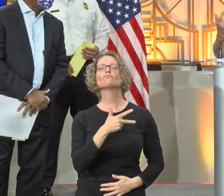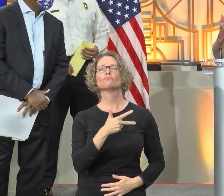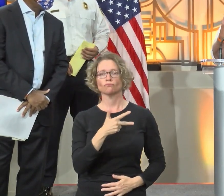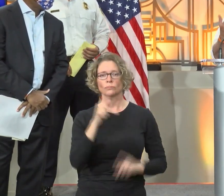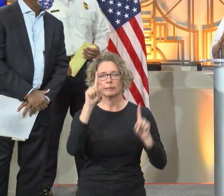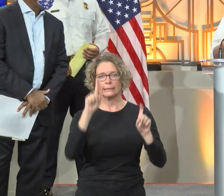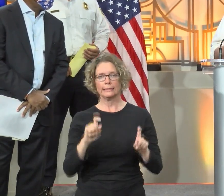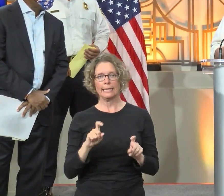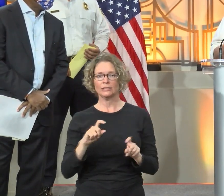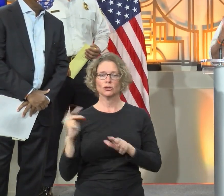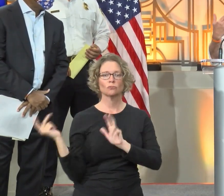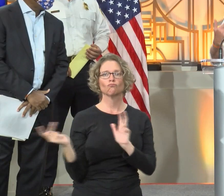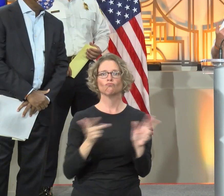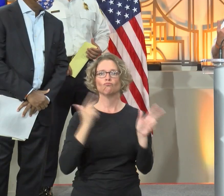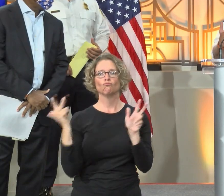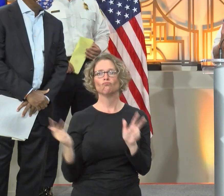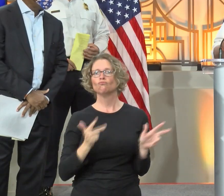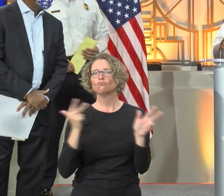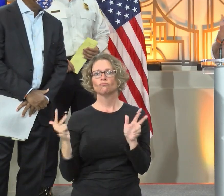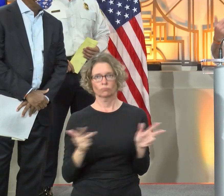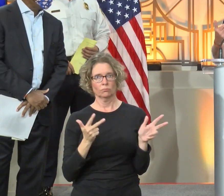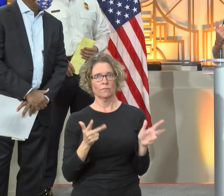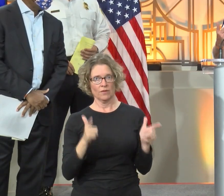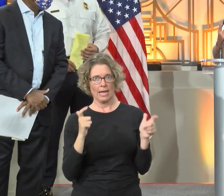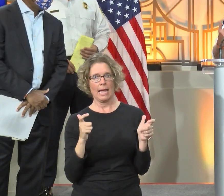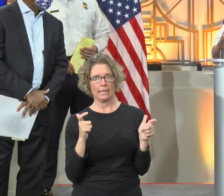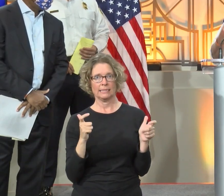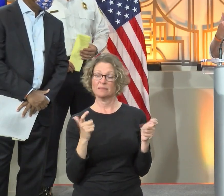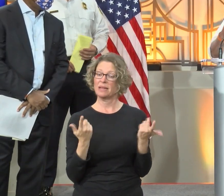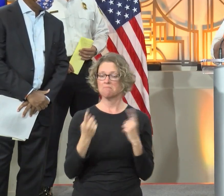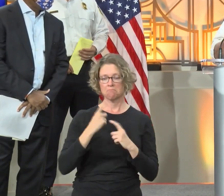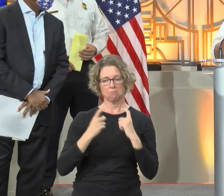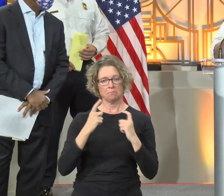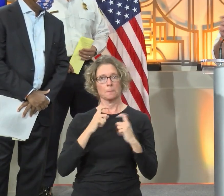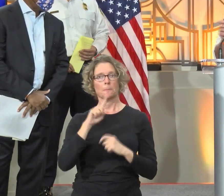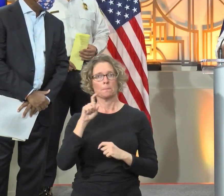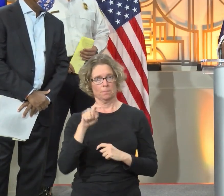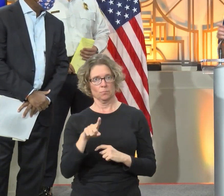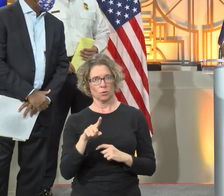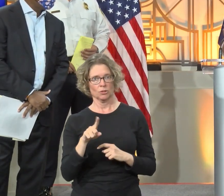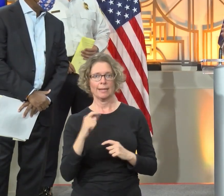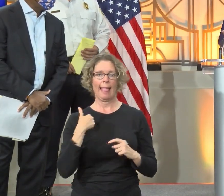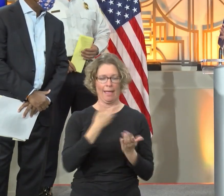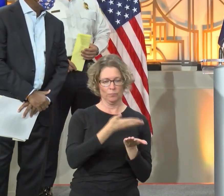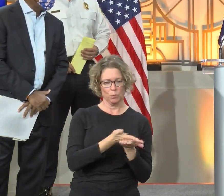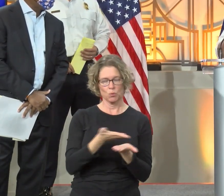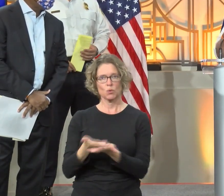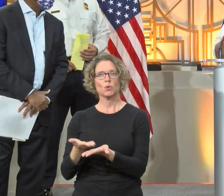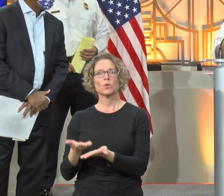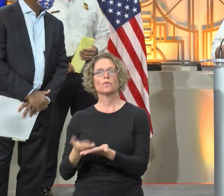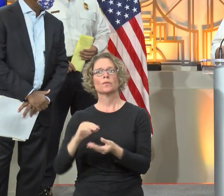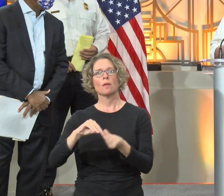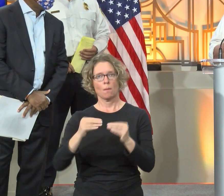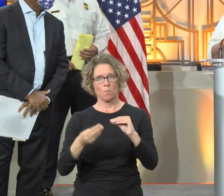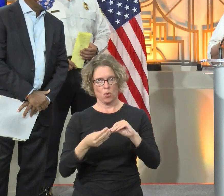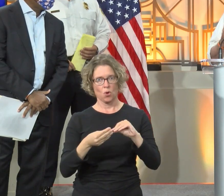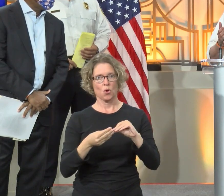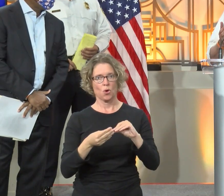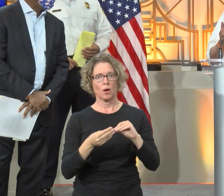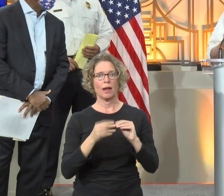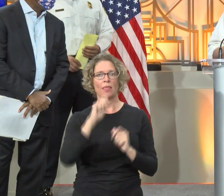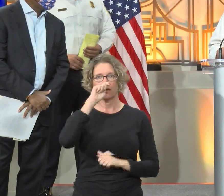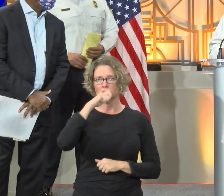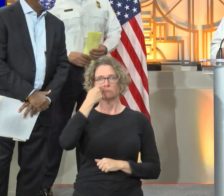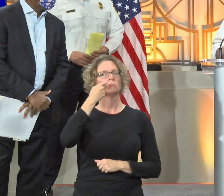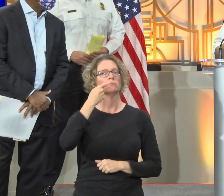line. They moved us through the process of being asked a couple questions to make sure that I had, you know, the verification number and all that. And then the swab was very,